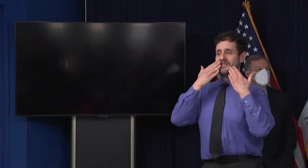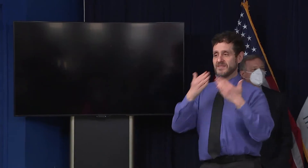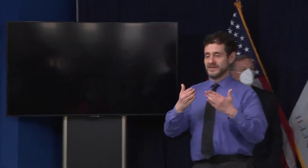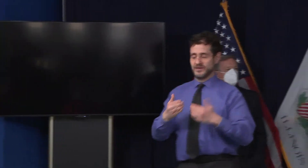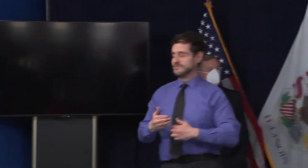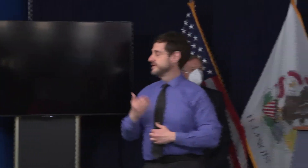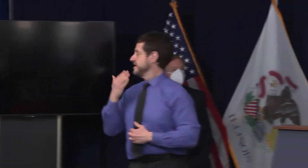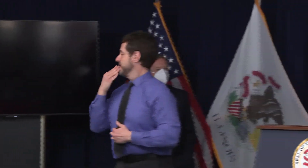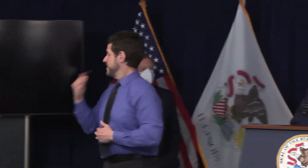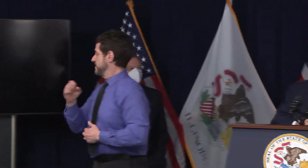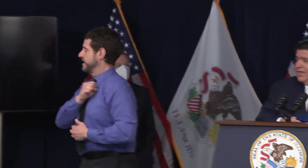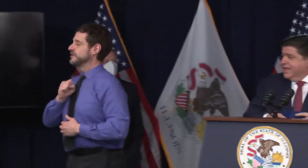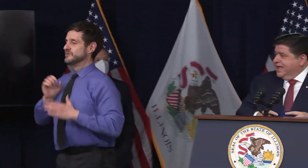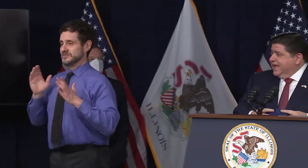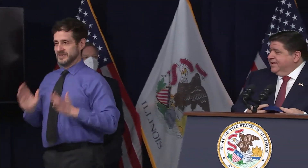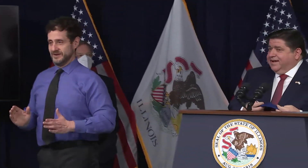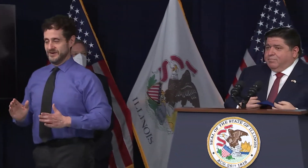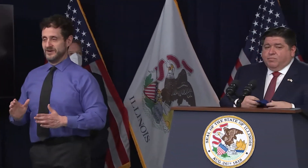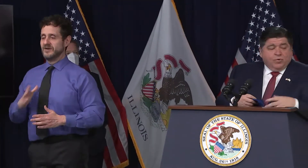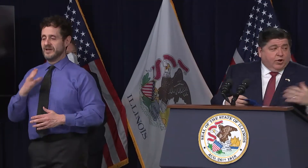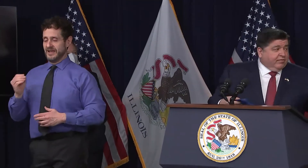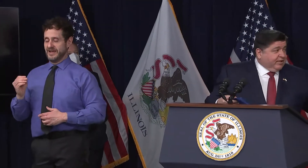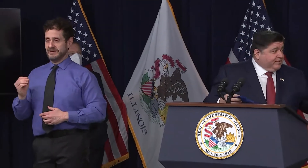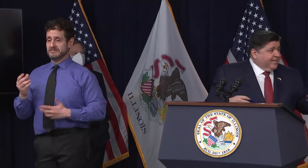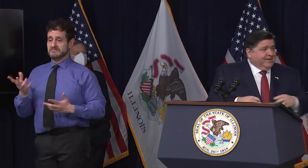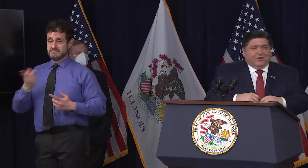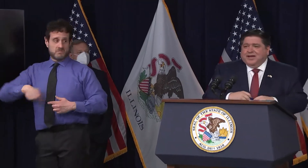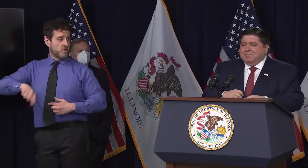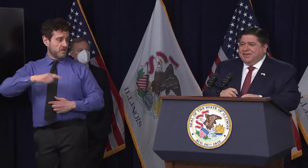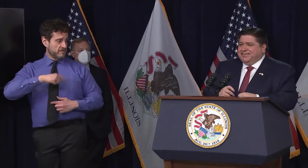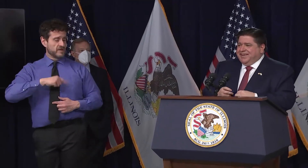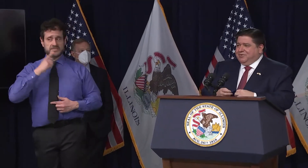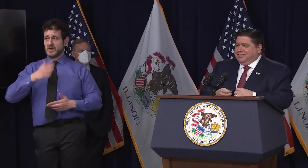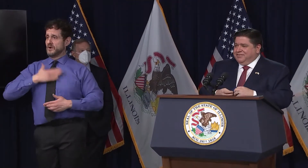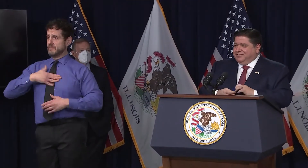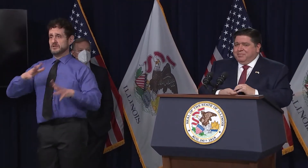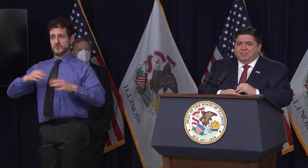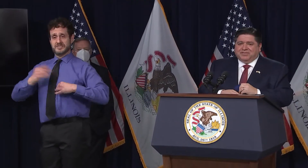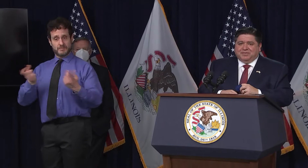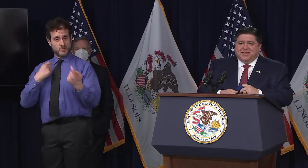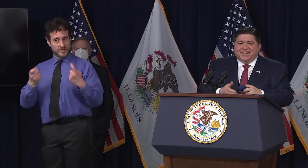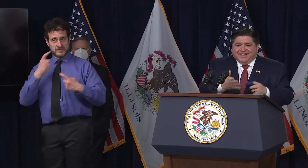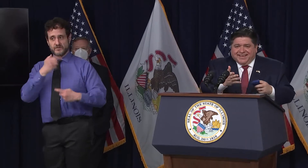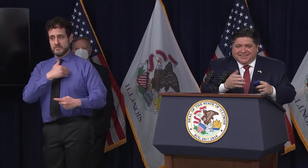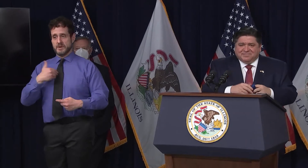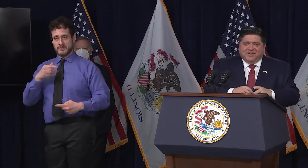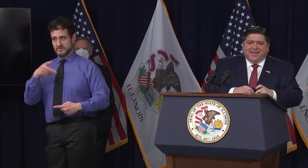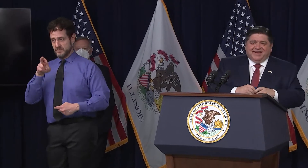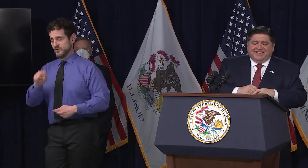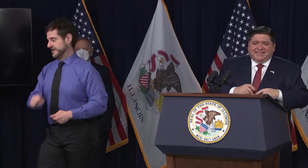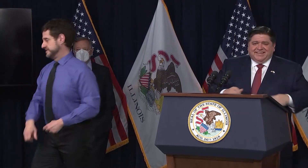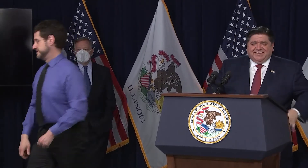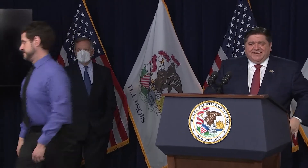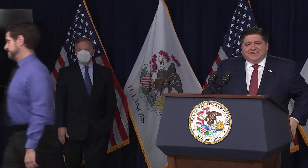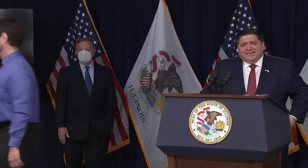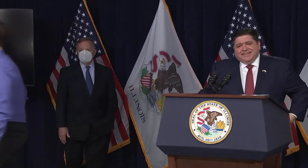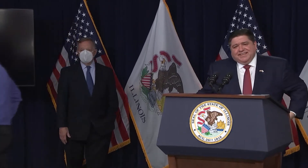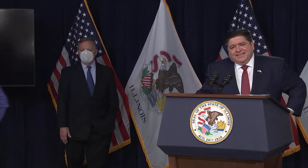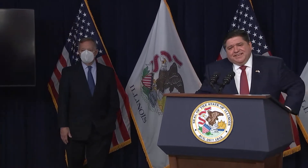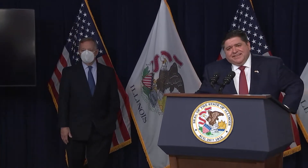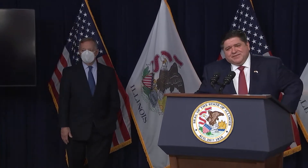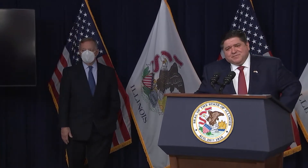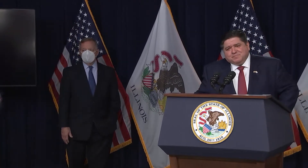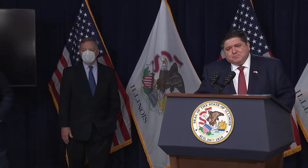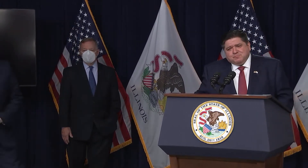Well, thanks to Senator Duckworth, and all of us, I think, are happy to take questions from members of the media. Yes, Marianne. Governor, can you tell